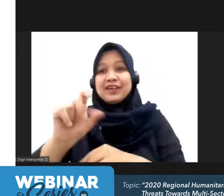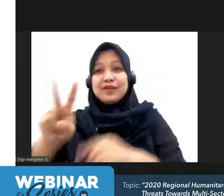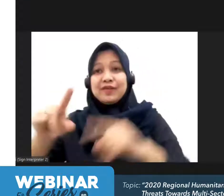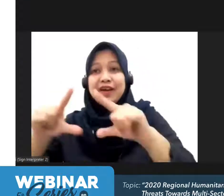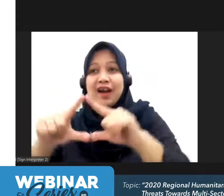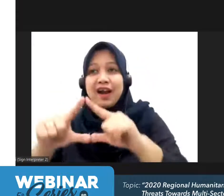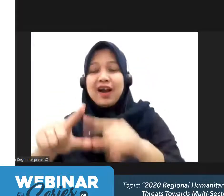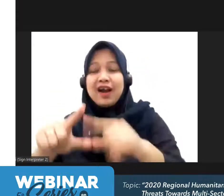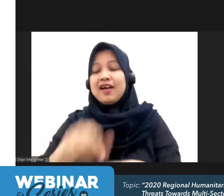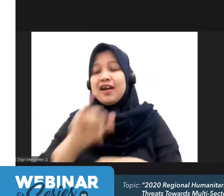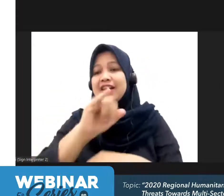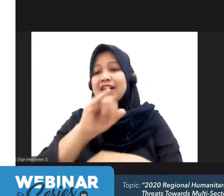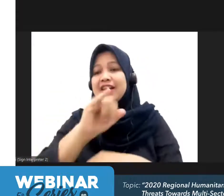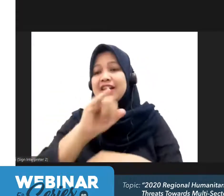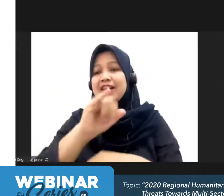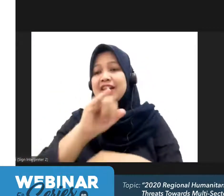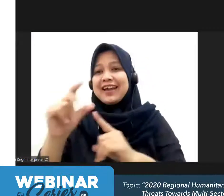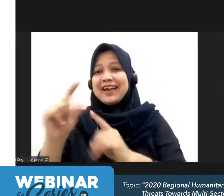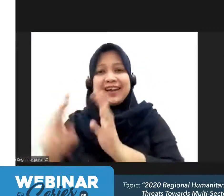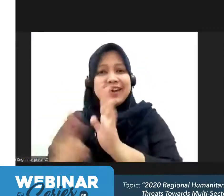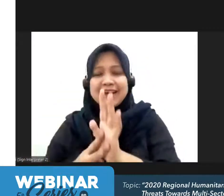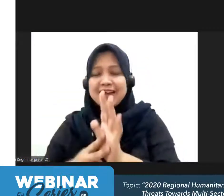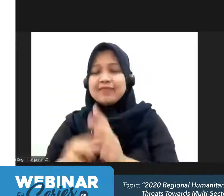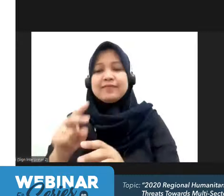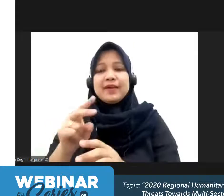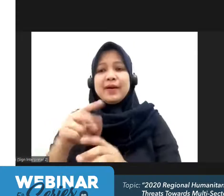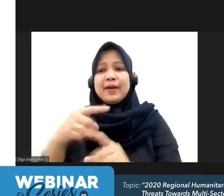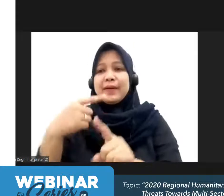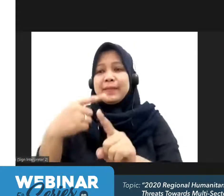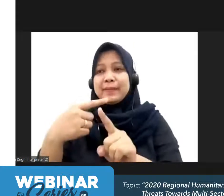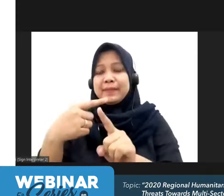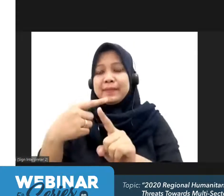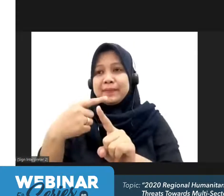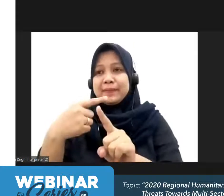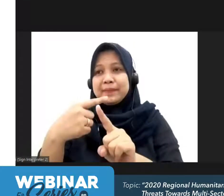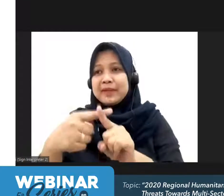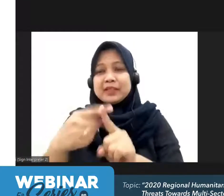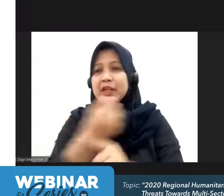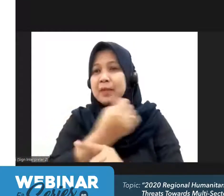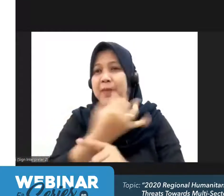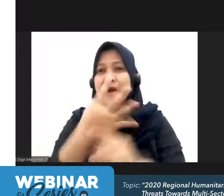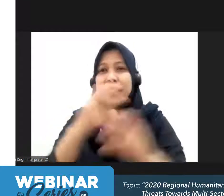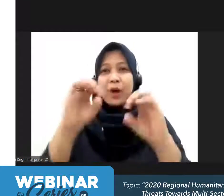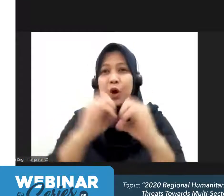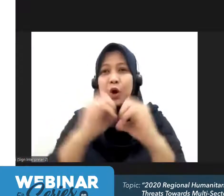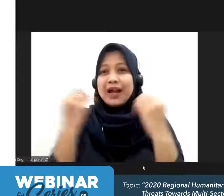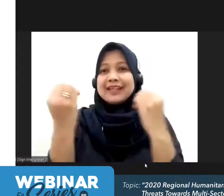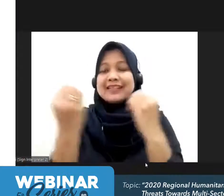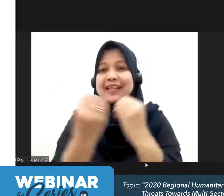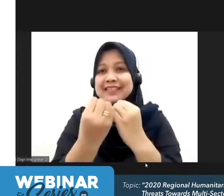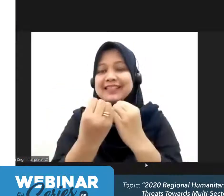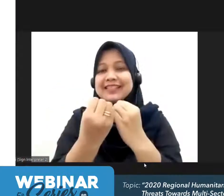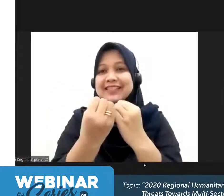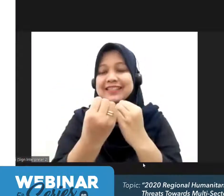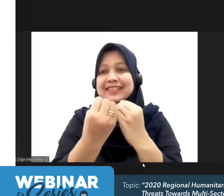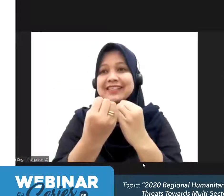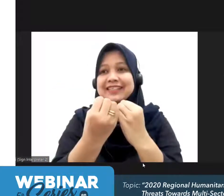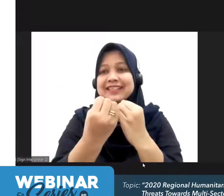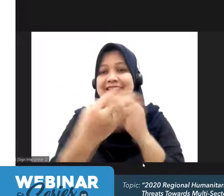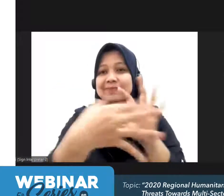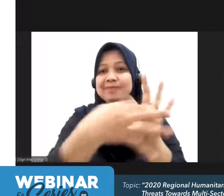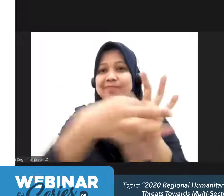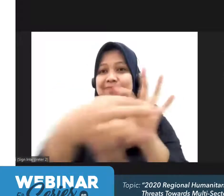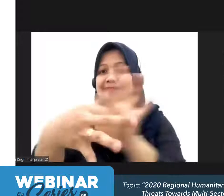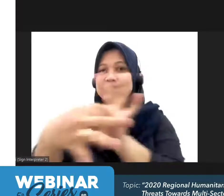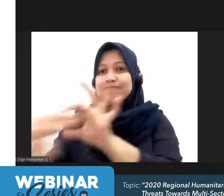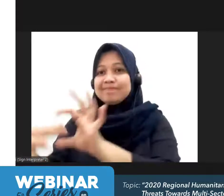IDRRN, and also joint effort with several organizations to as a panelist in